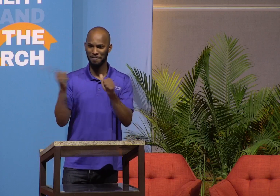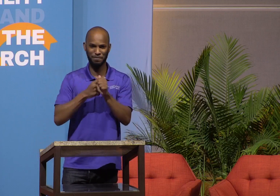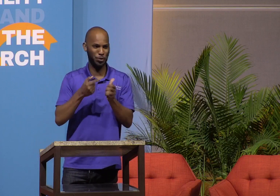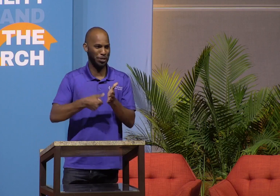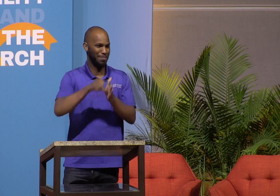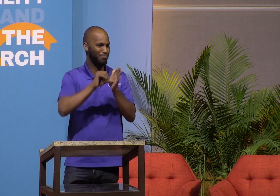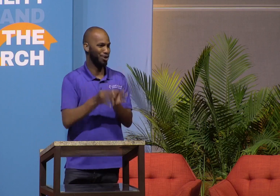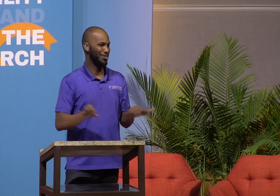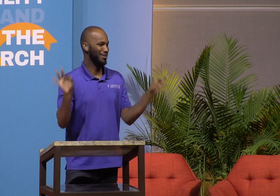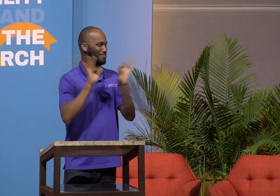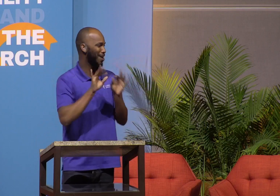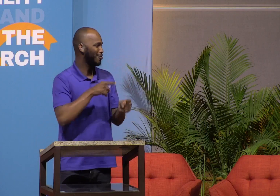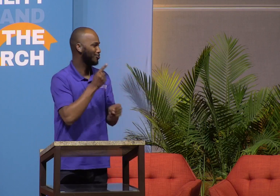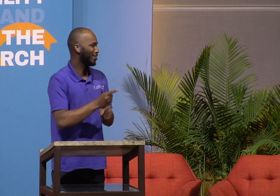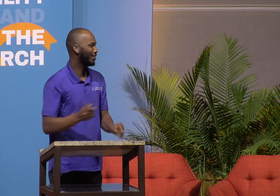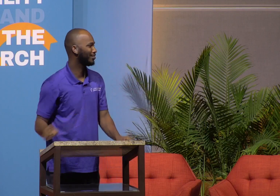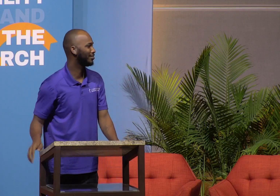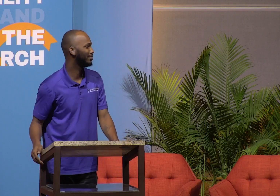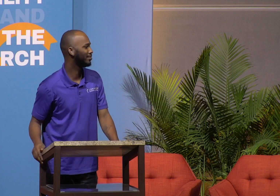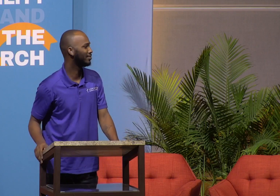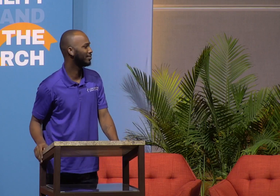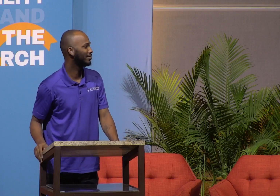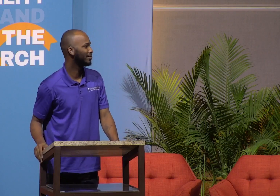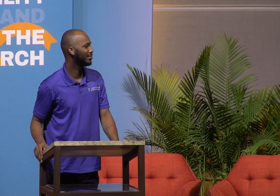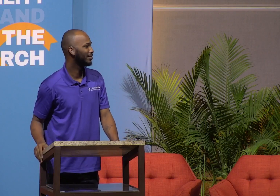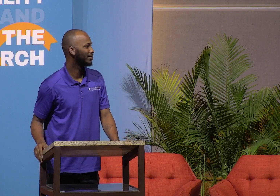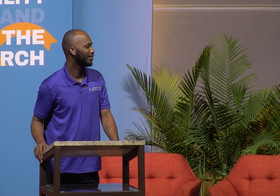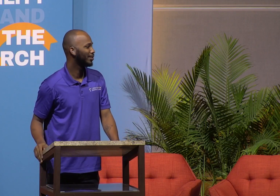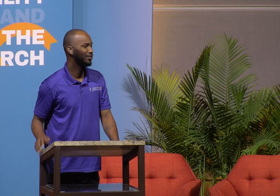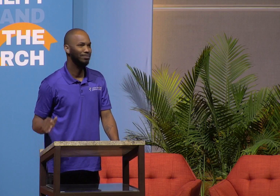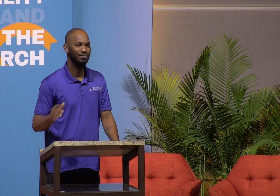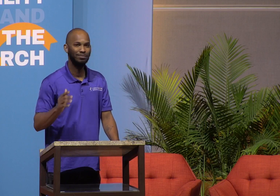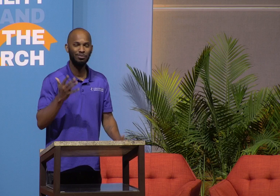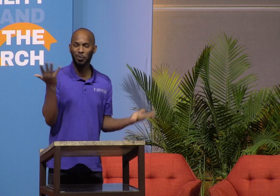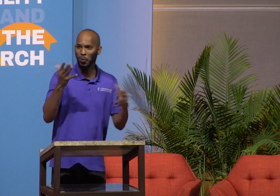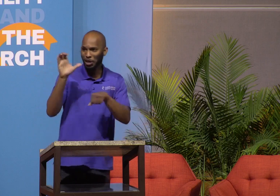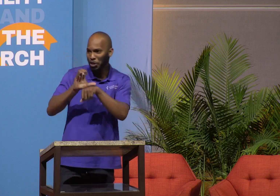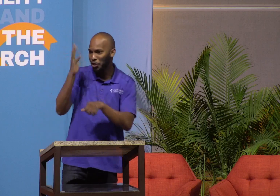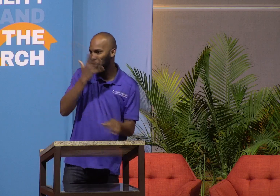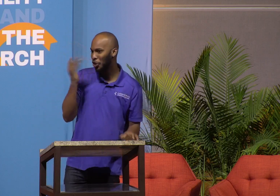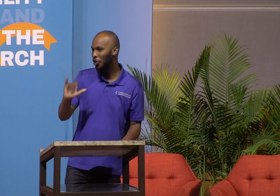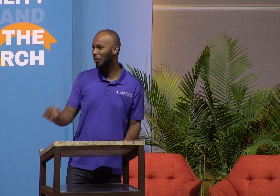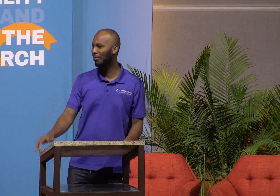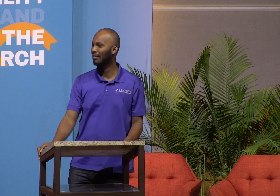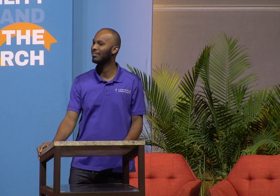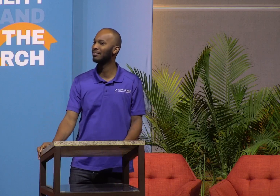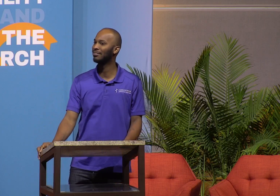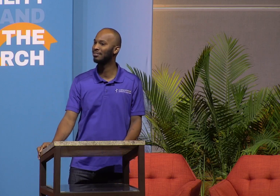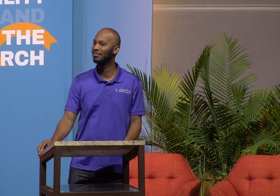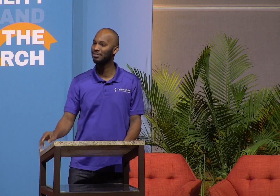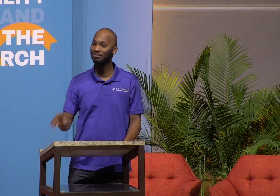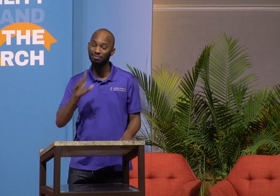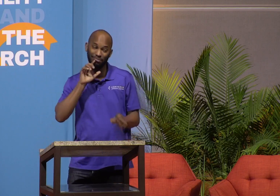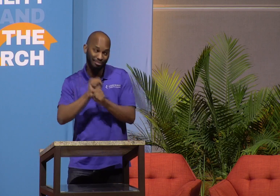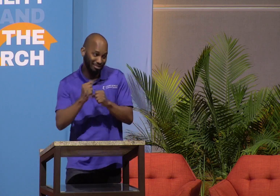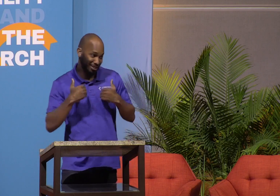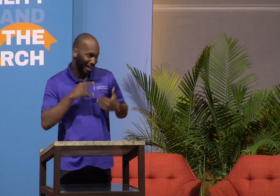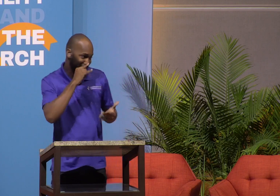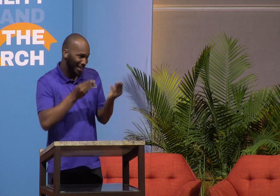congregation as a whole is very broad, but there's and it's very impressive. But we need to know what kind of a church